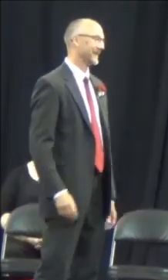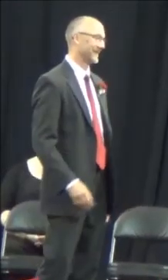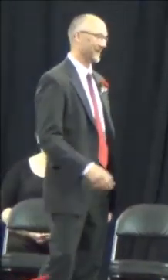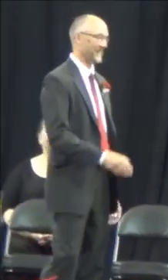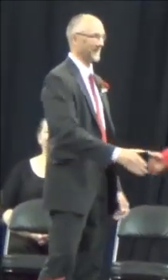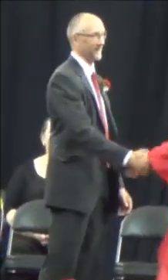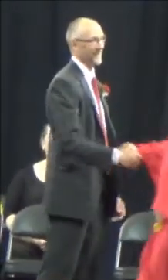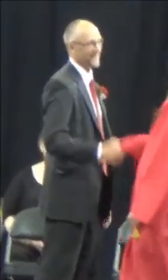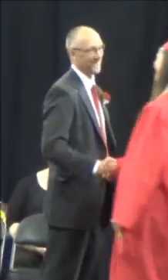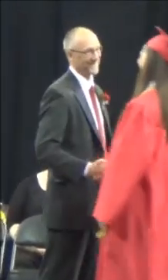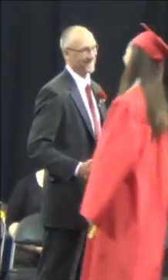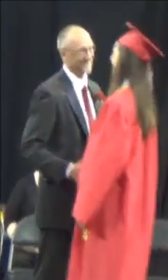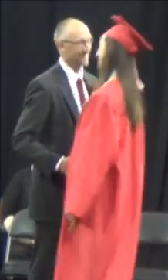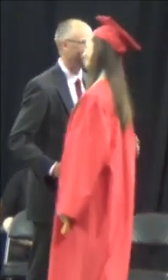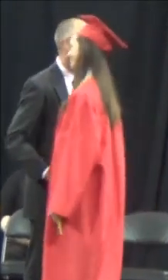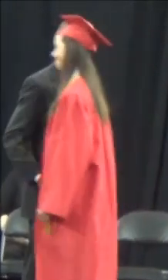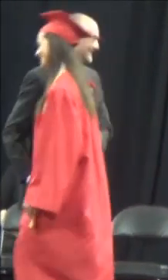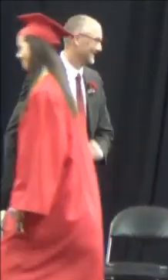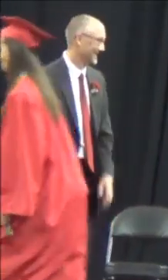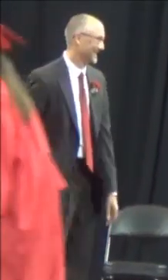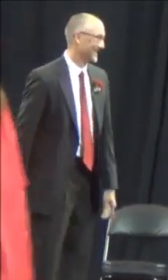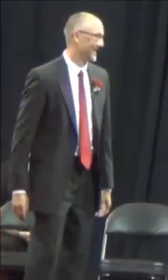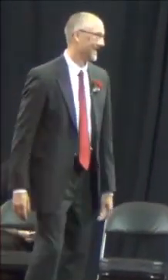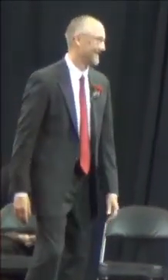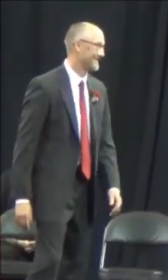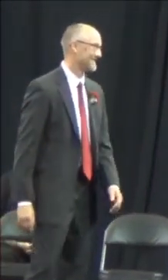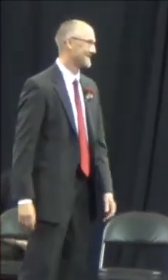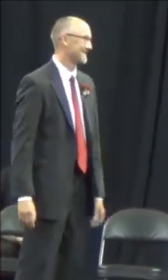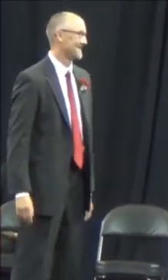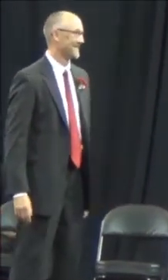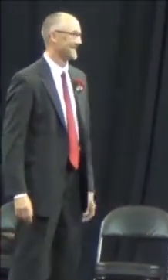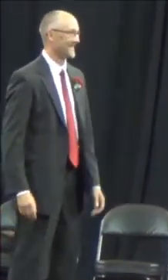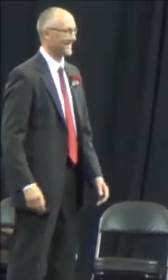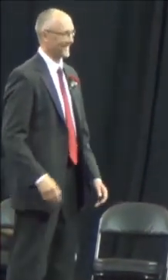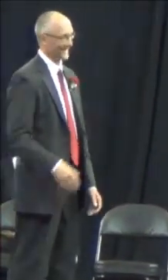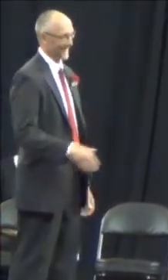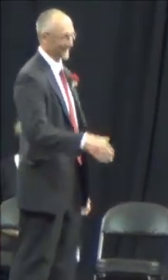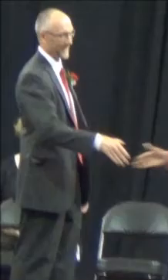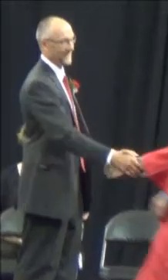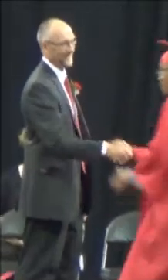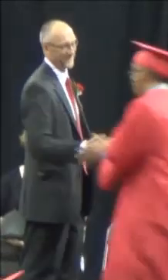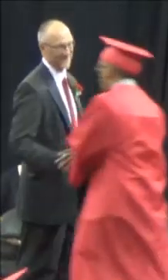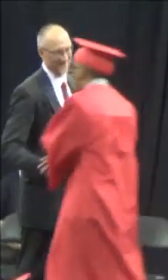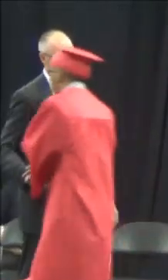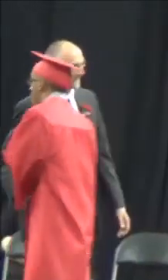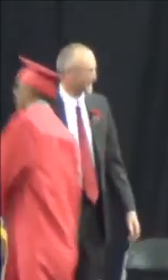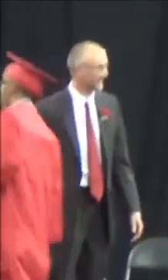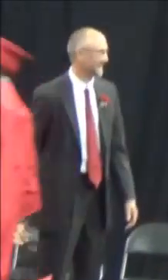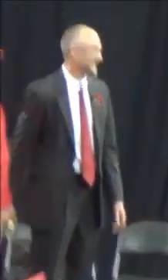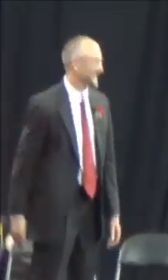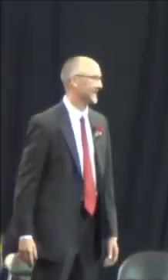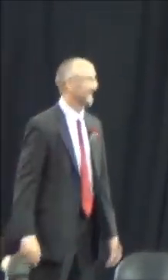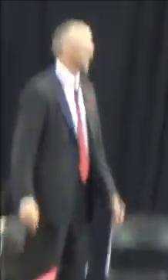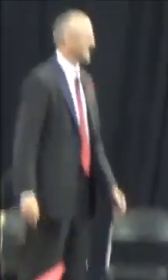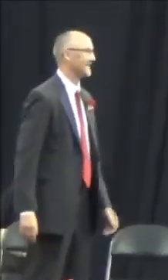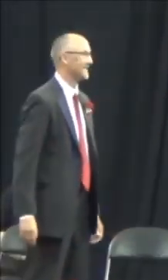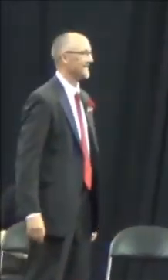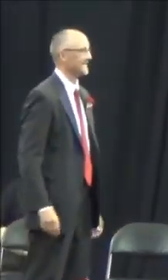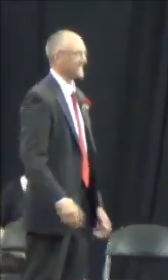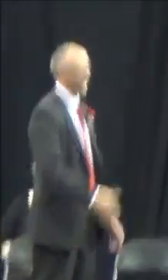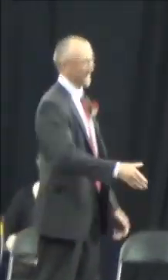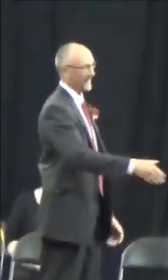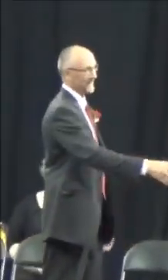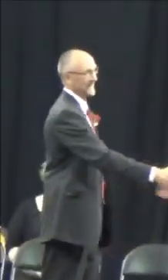Steve Farman. Derek Lavelle Carter. Hi, Derek.